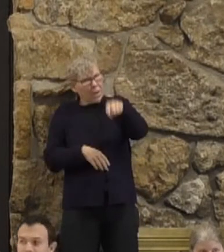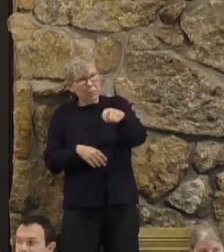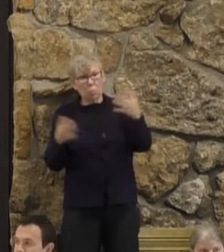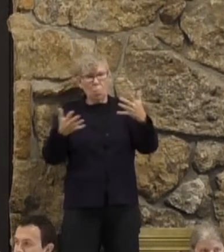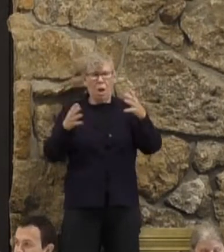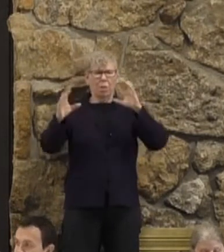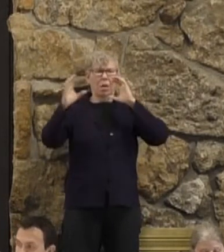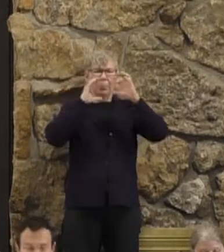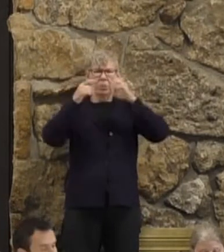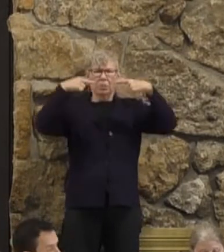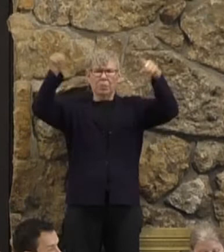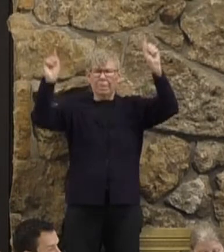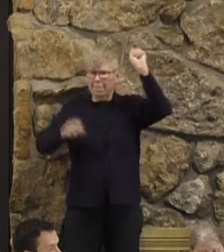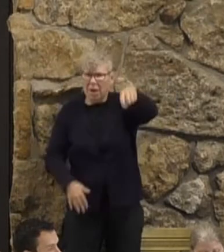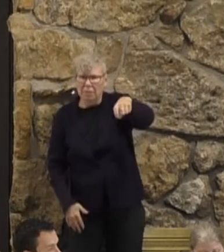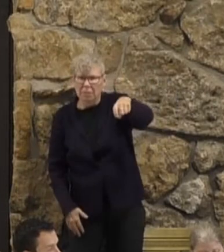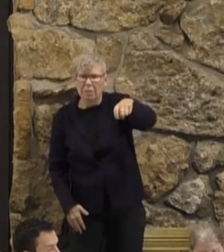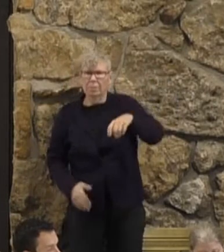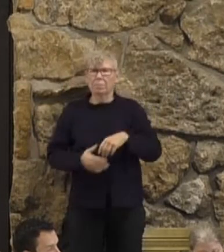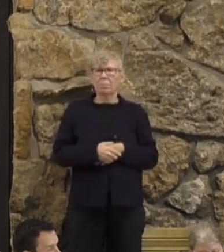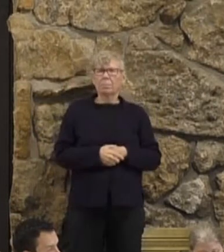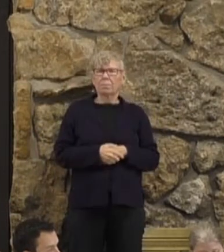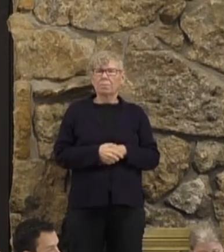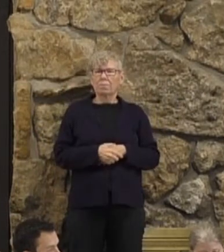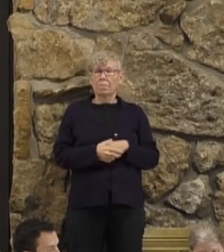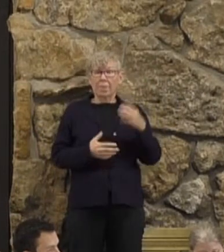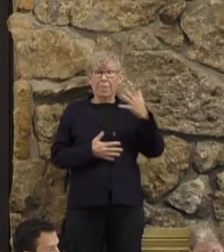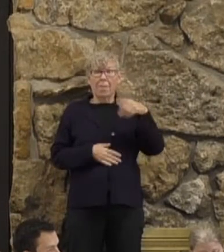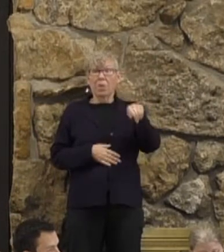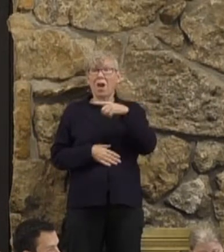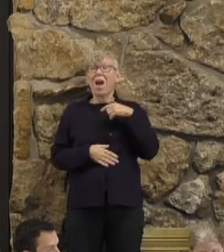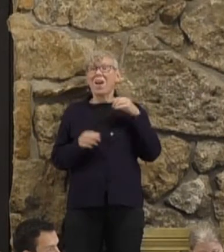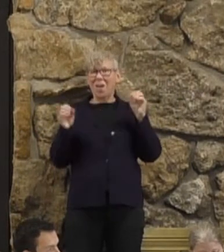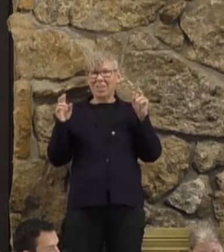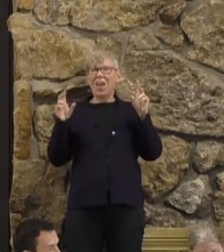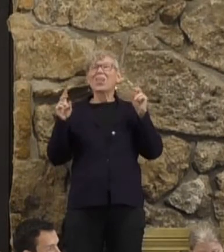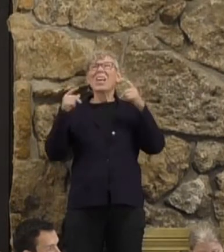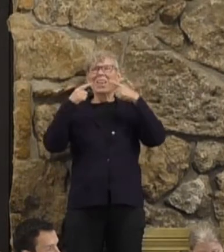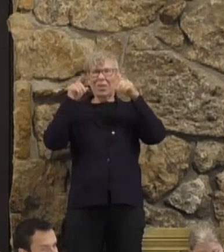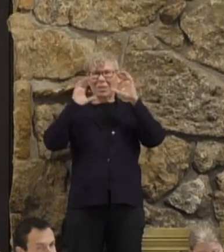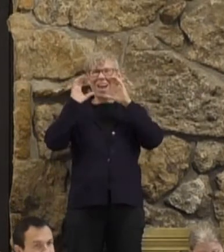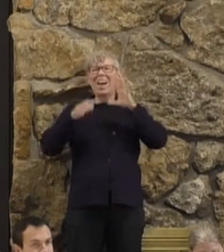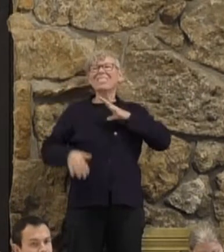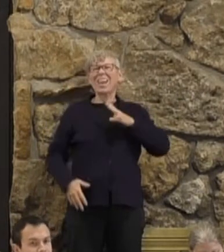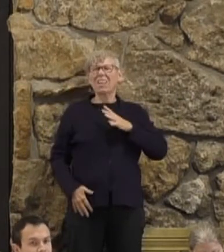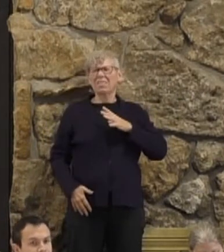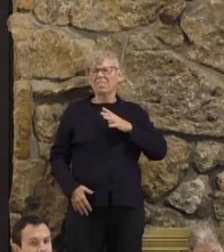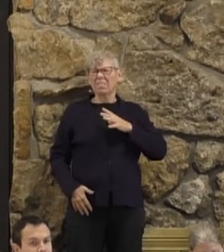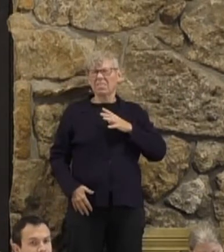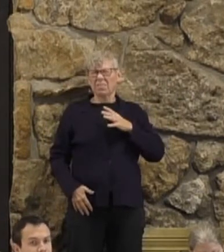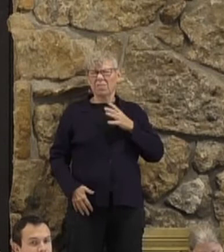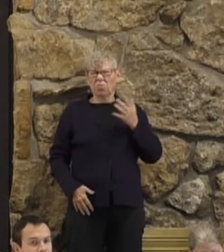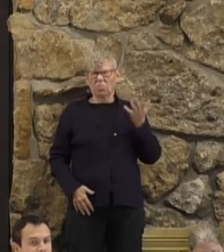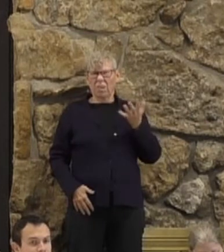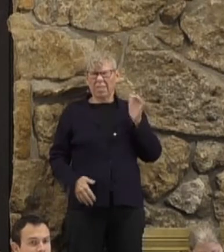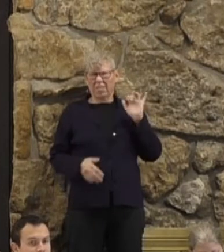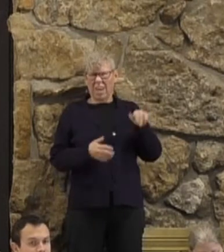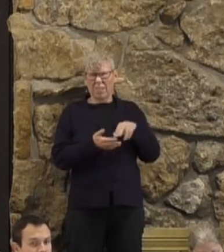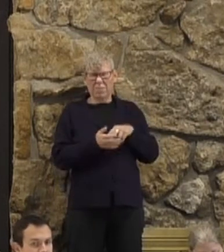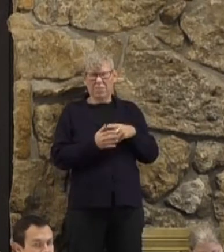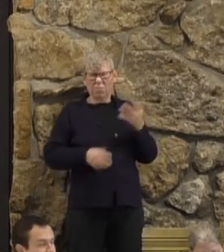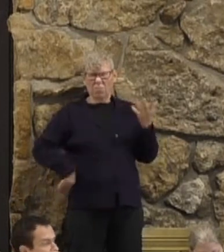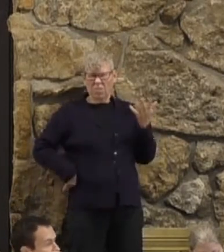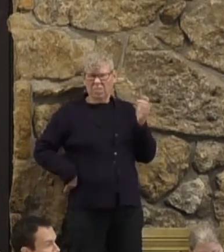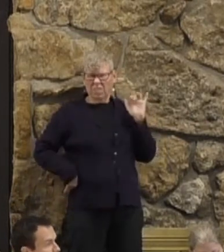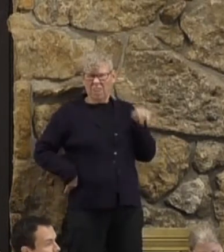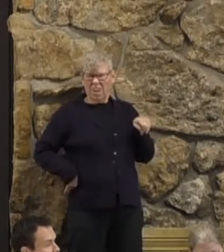effective communication mean? It's a great legal concept. And the Department of Justice has essentially defined effective communication to